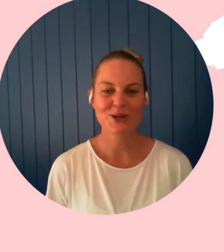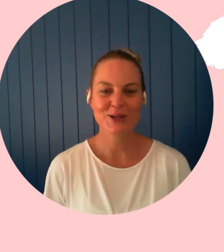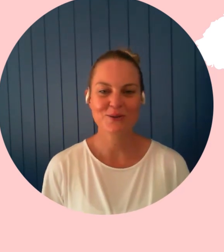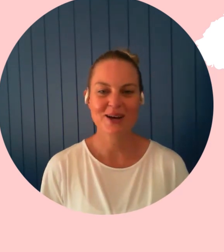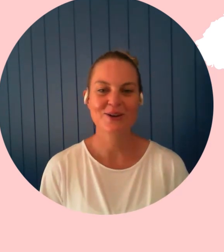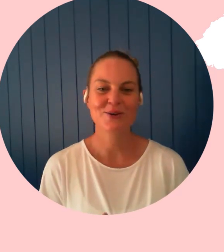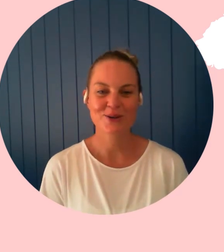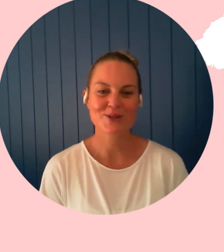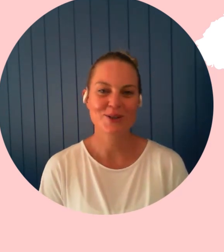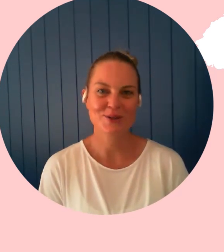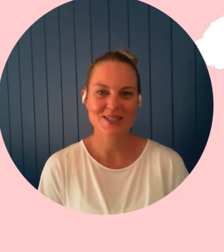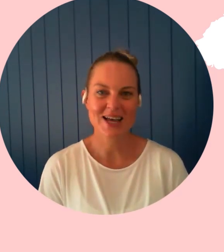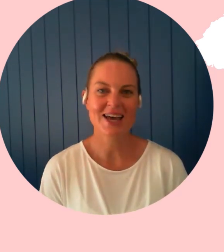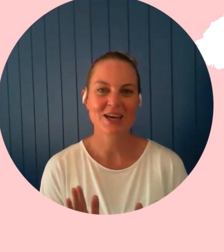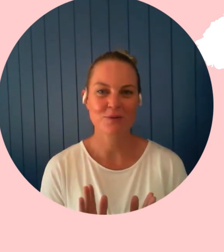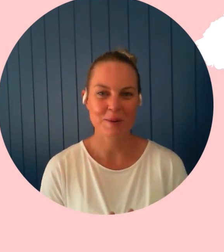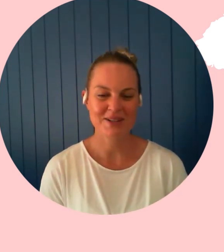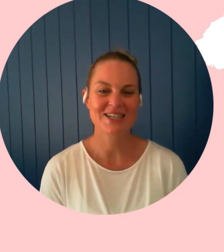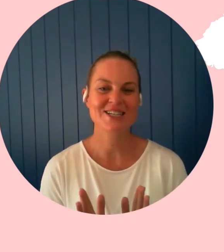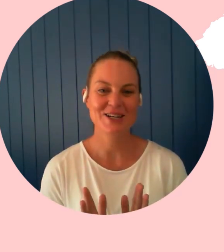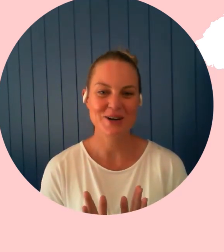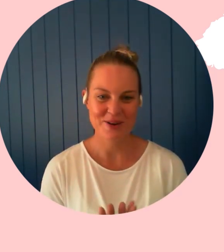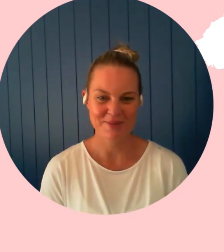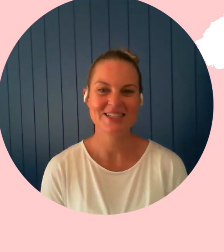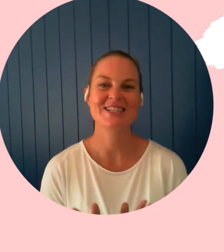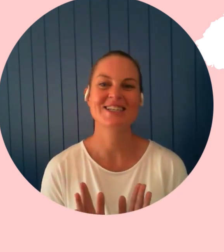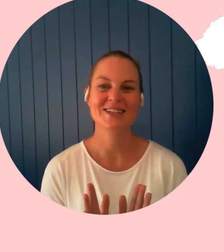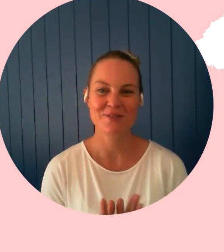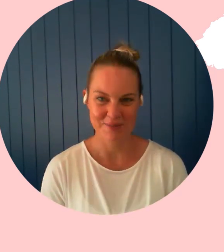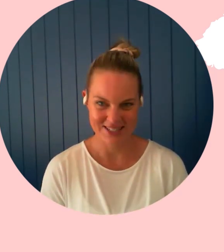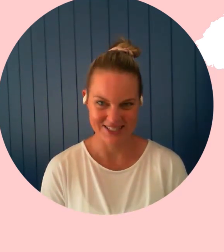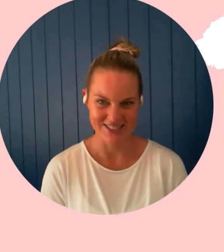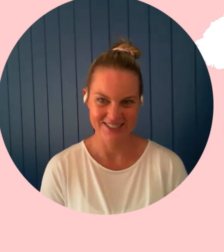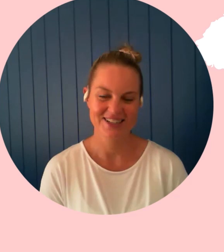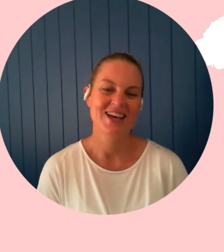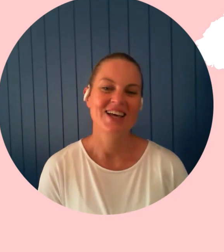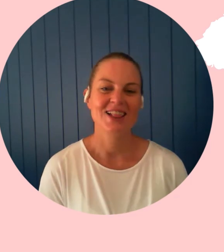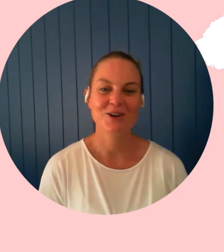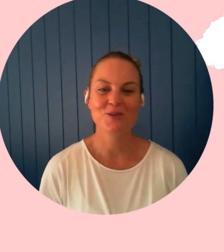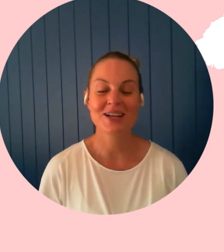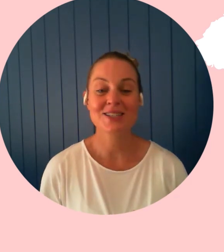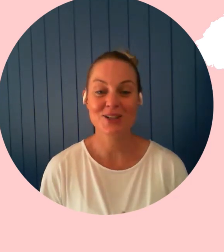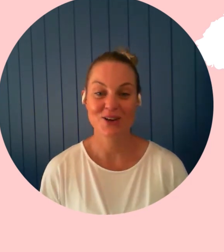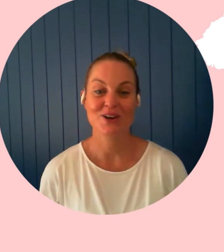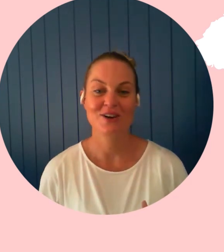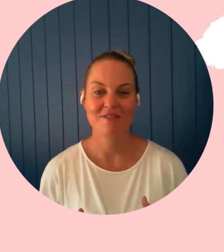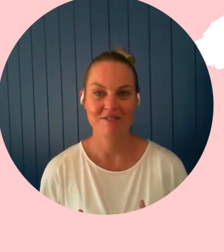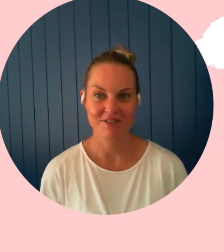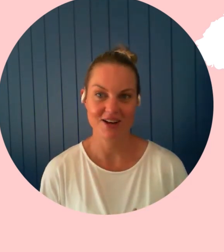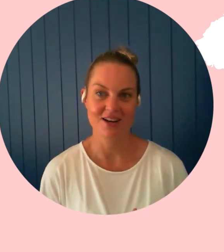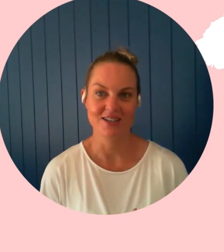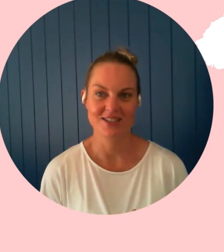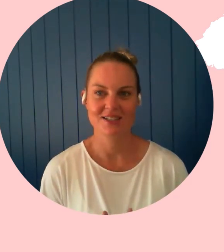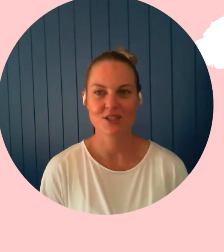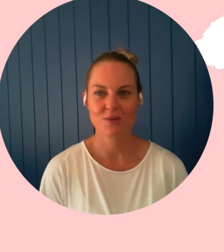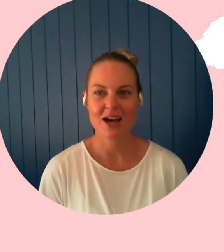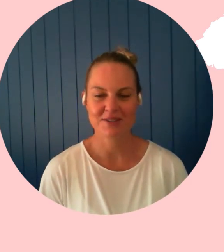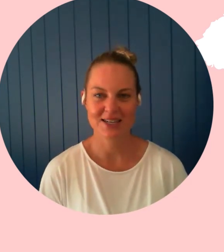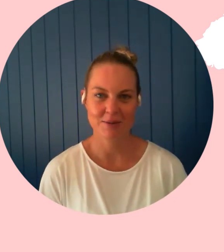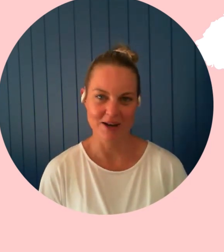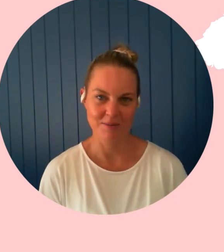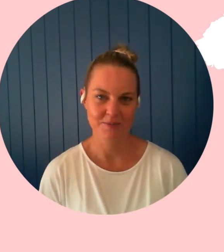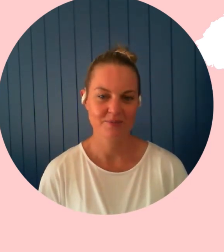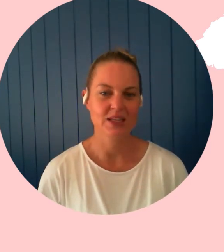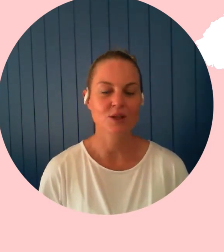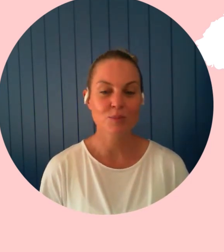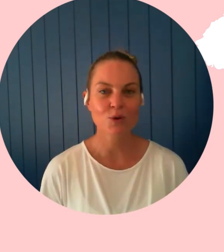Supporting your little one also looks like repetition, repetition, repetition. Little ones learn fast, so we have to keep